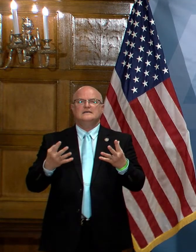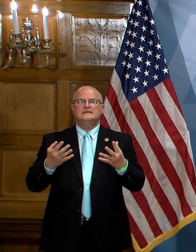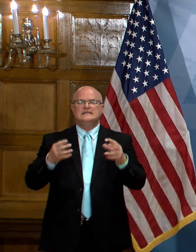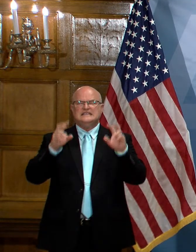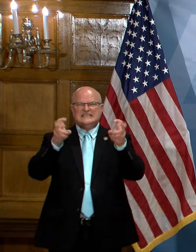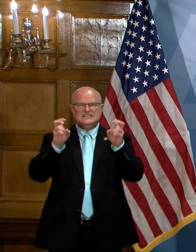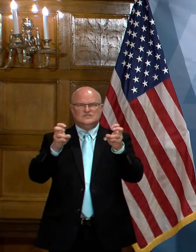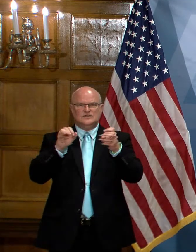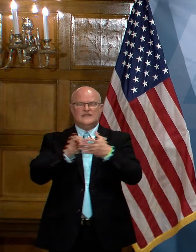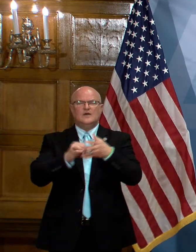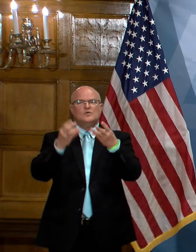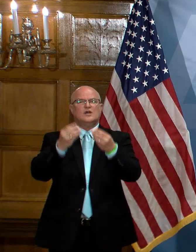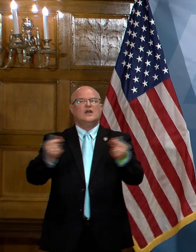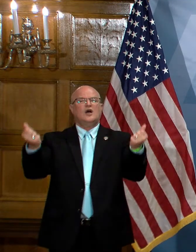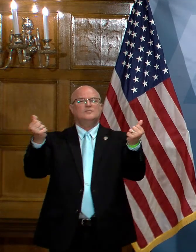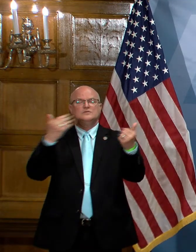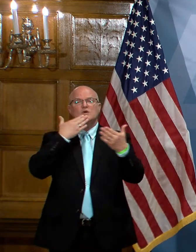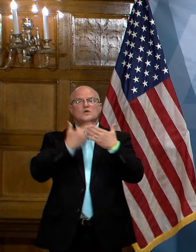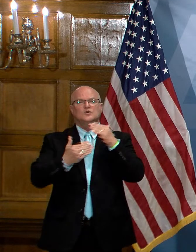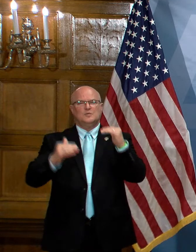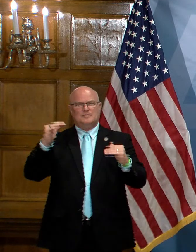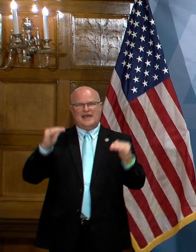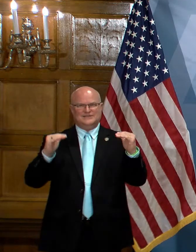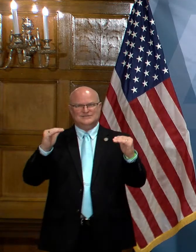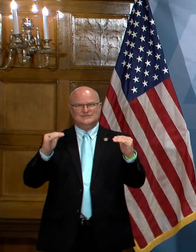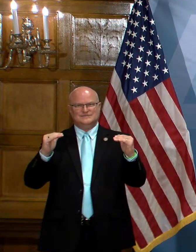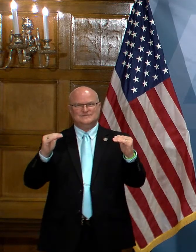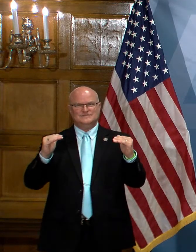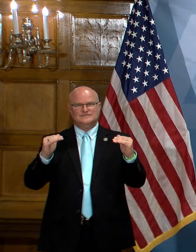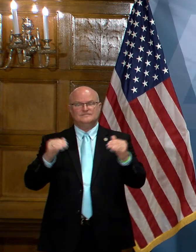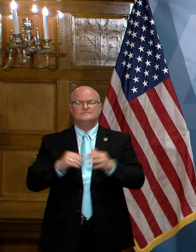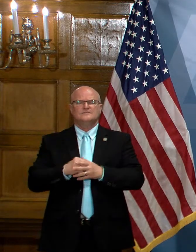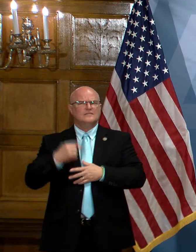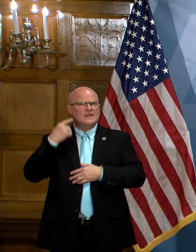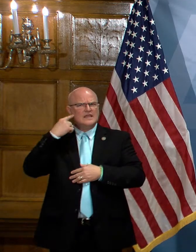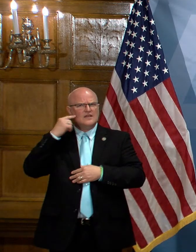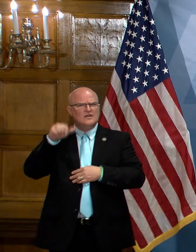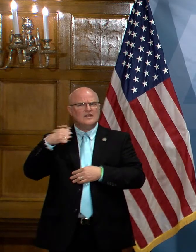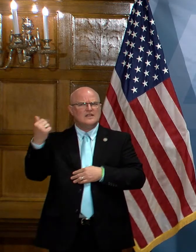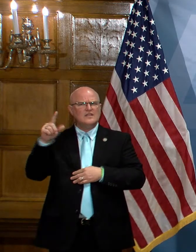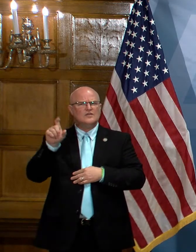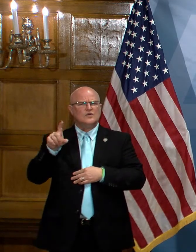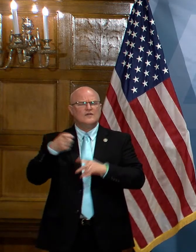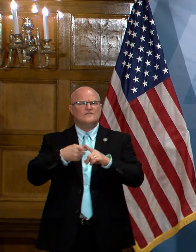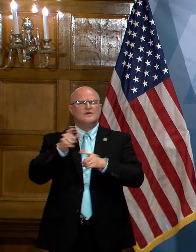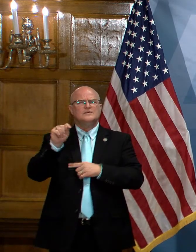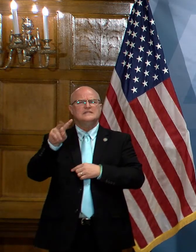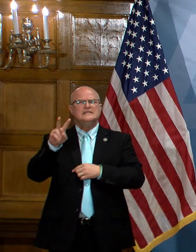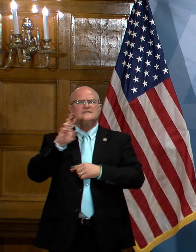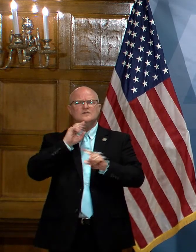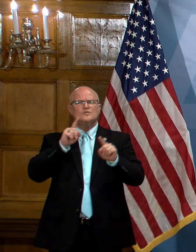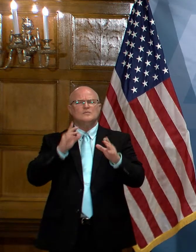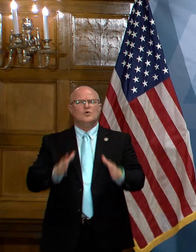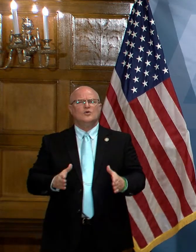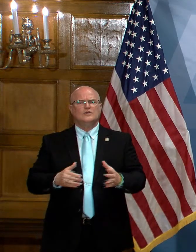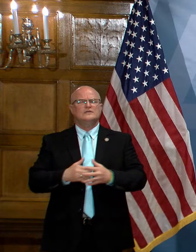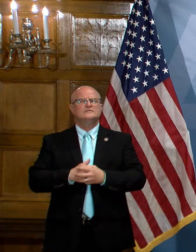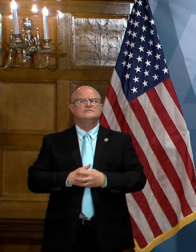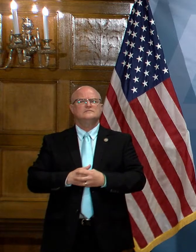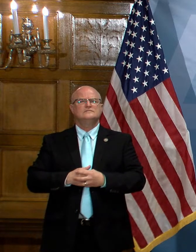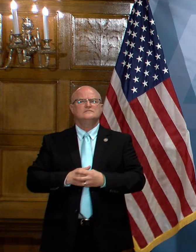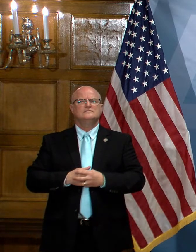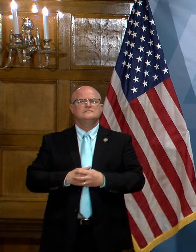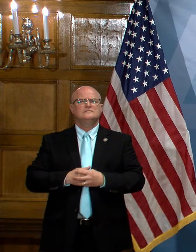substantive issues that were accomplished and a good balance. And then I hear another question from a TV reporter.